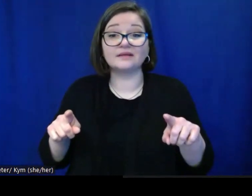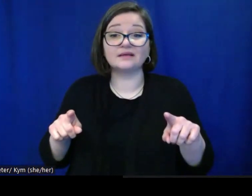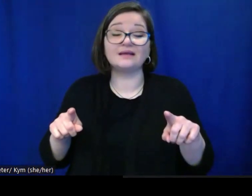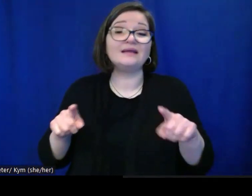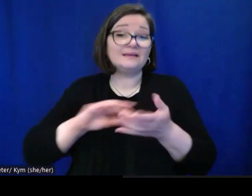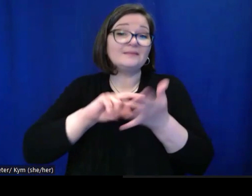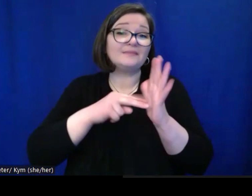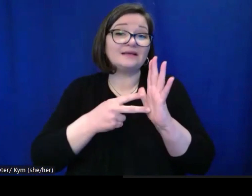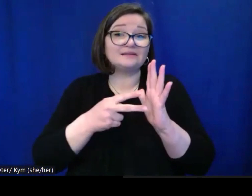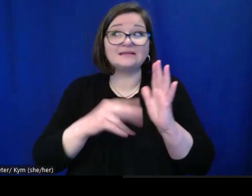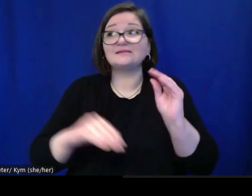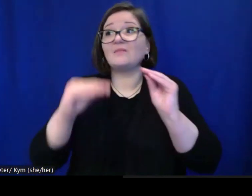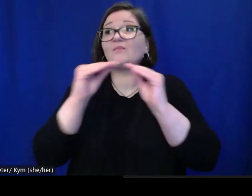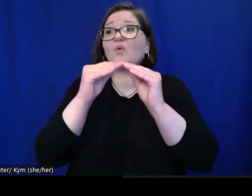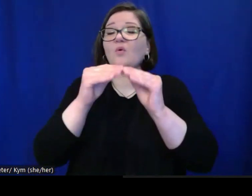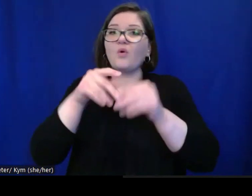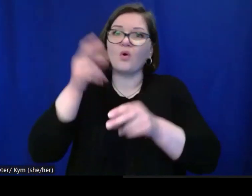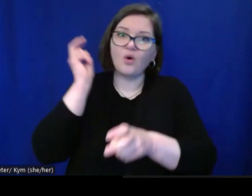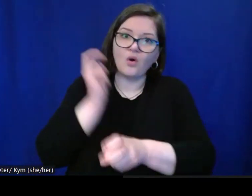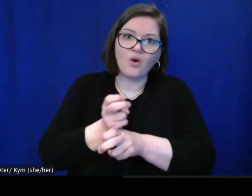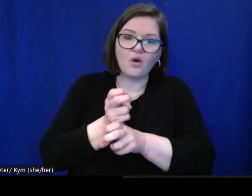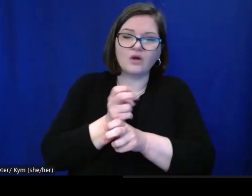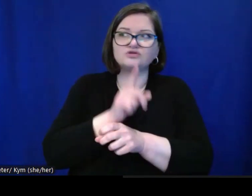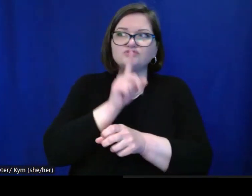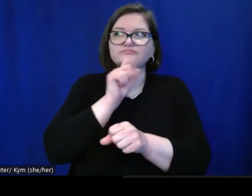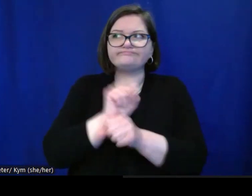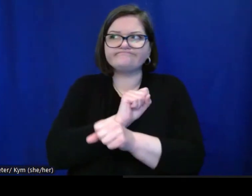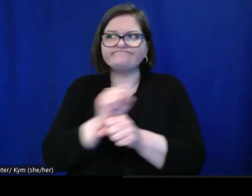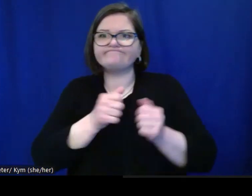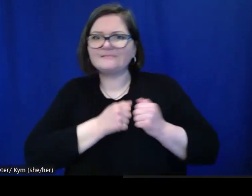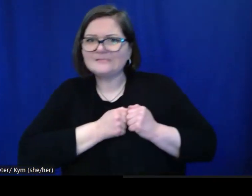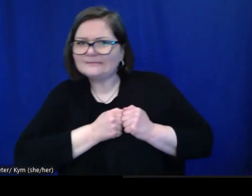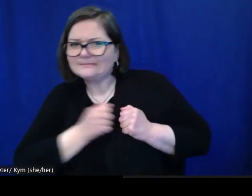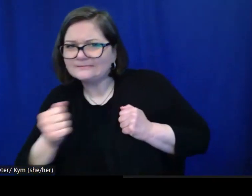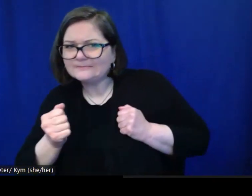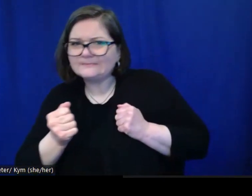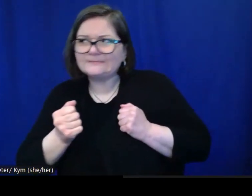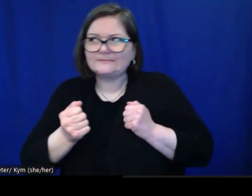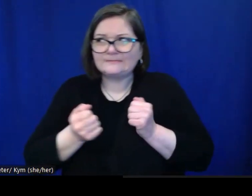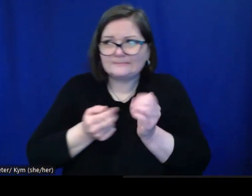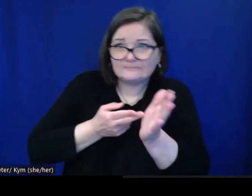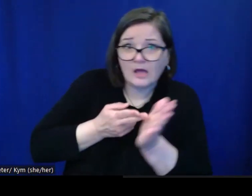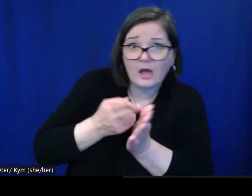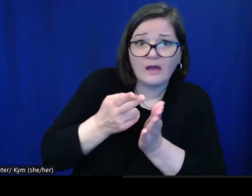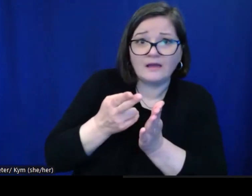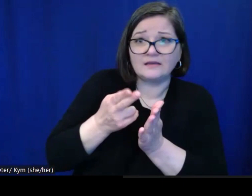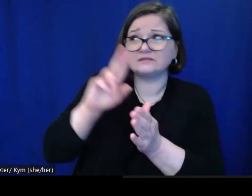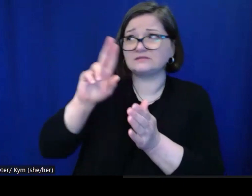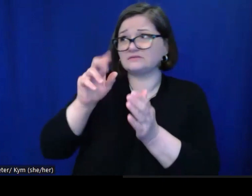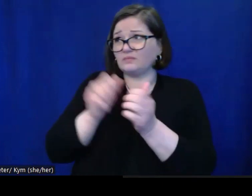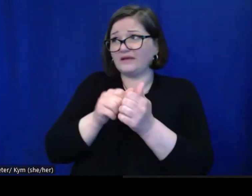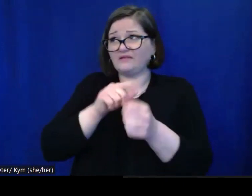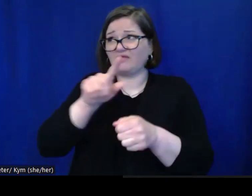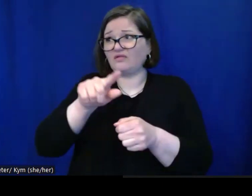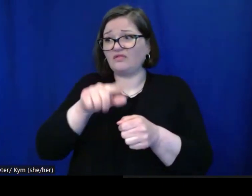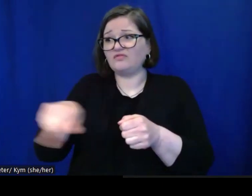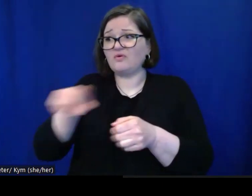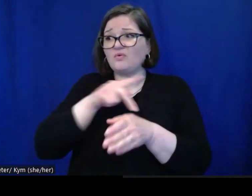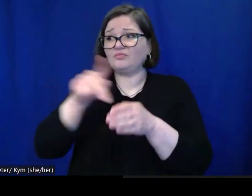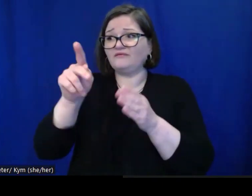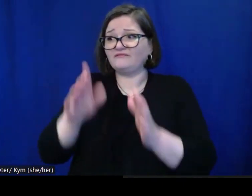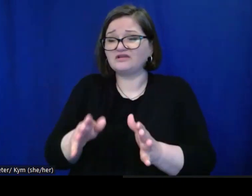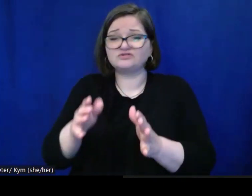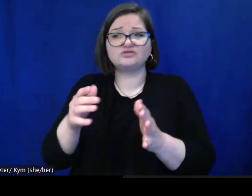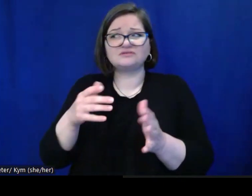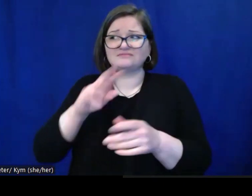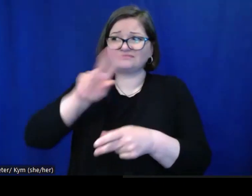difficult to be honest with professionals about what type of care you want. And what type of care you deserve,